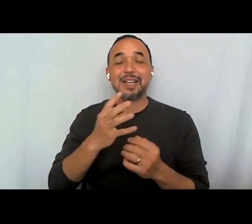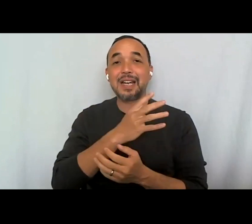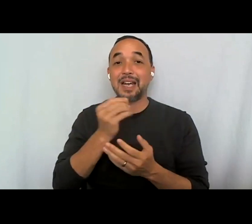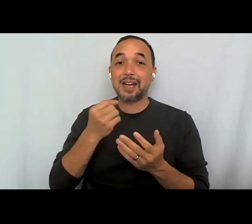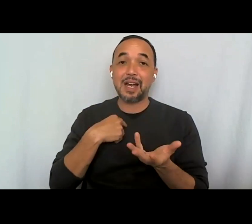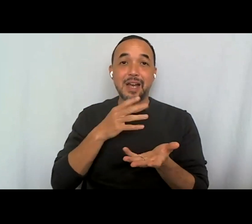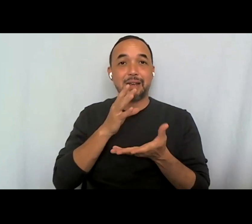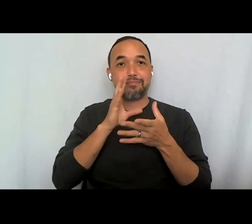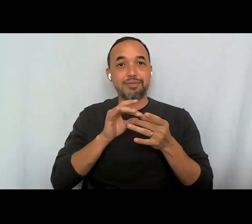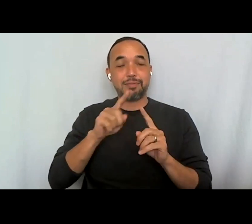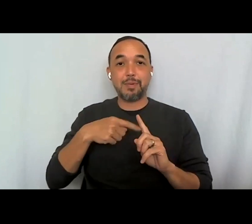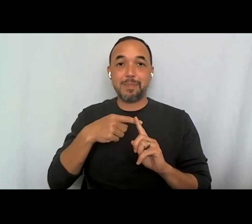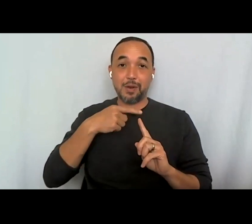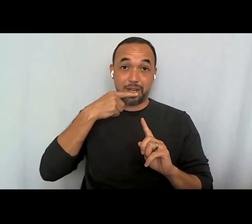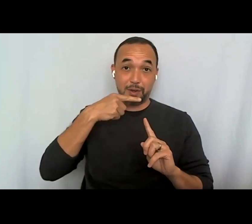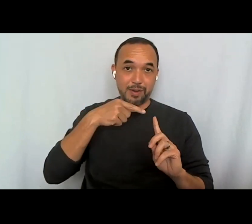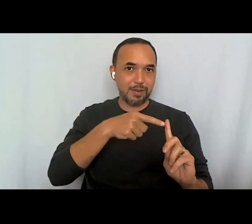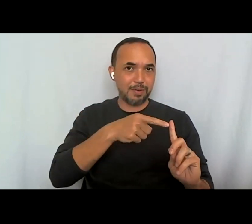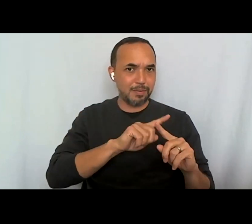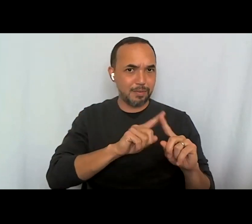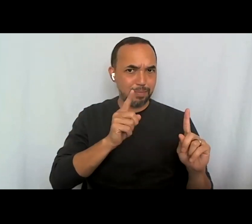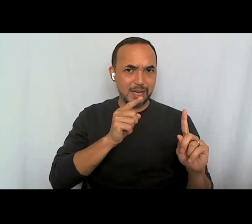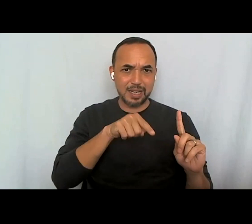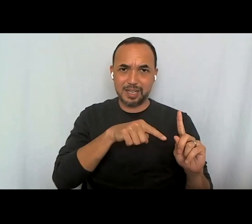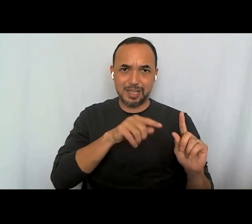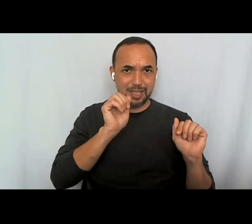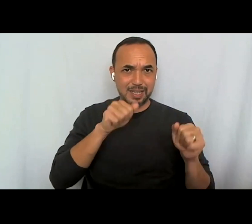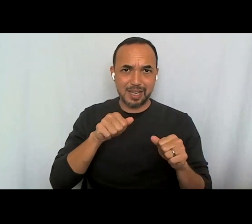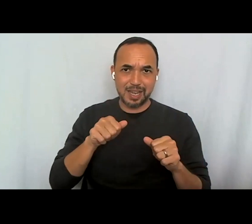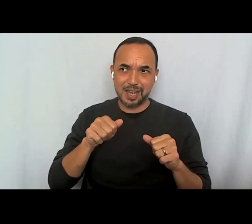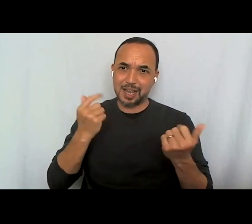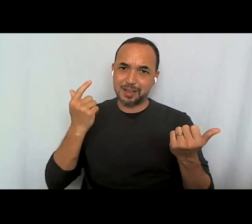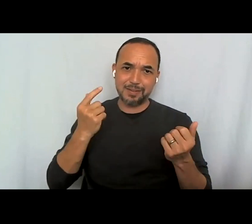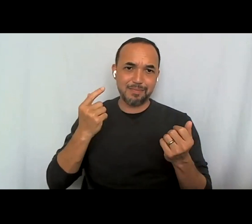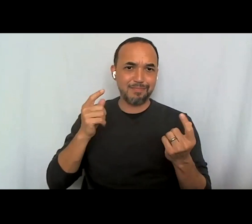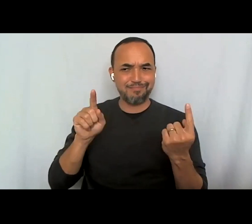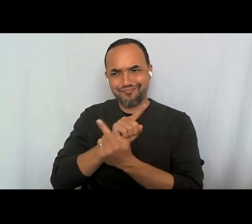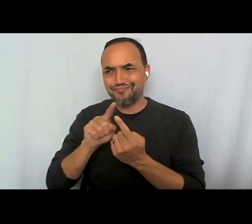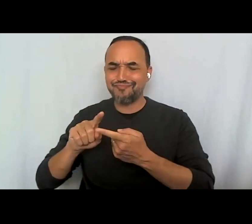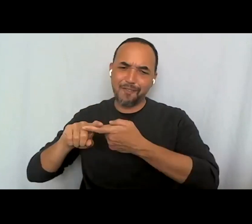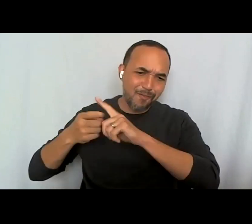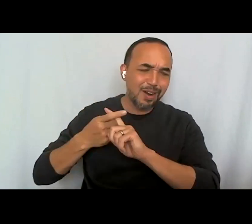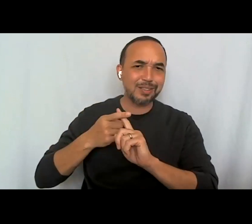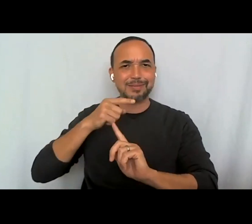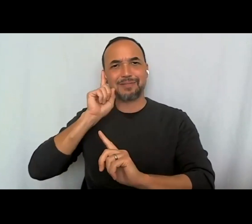but actually he makes friends readily with deaf and hearing friends. So he's having a great